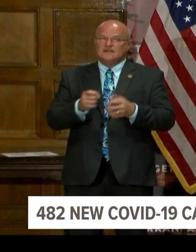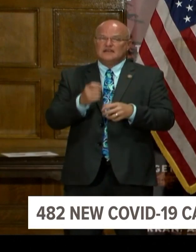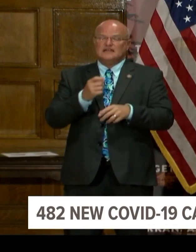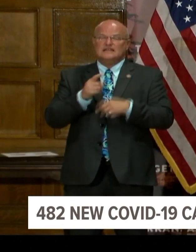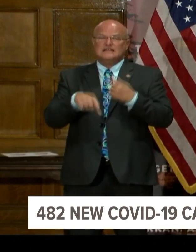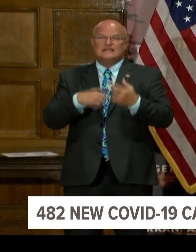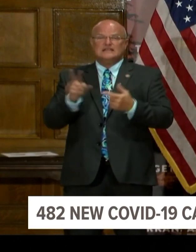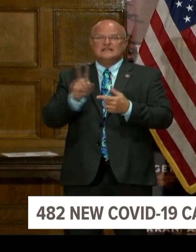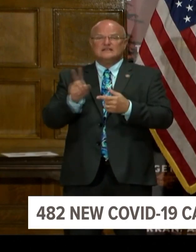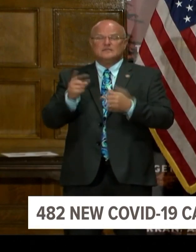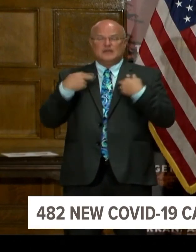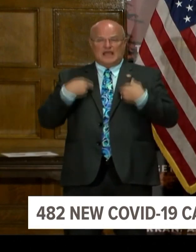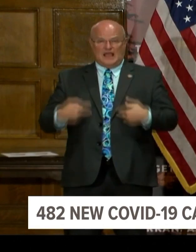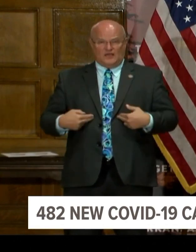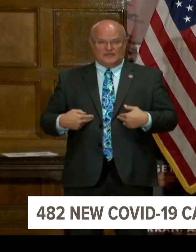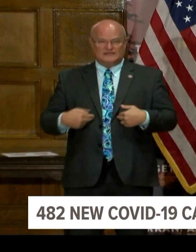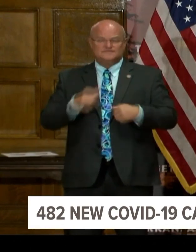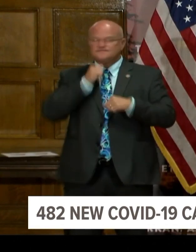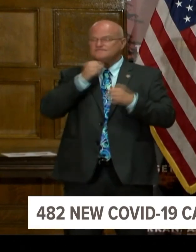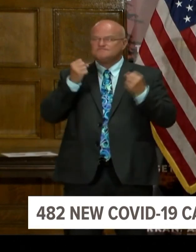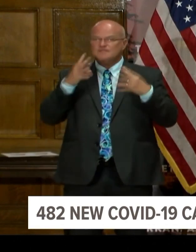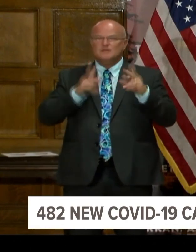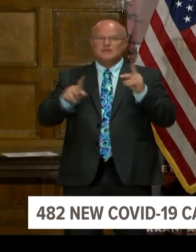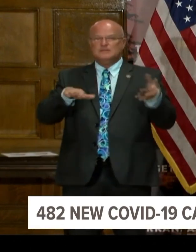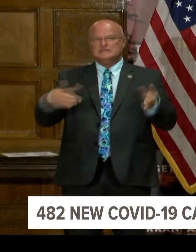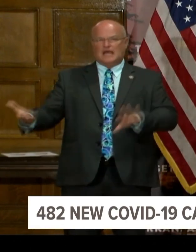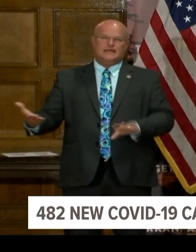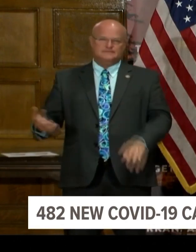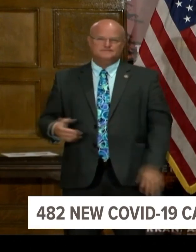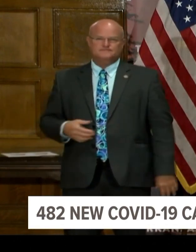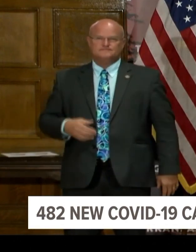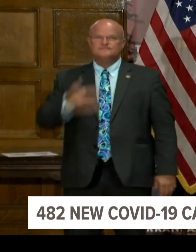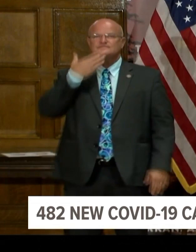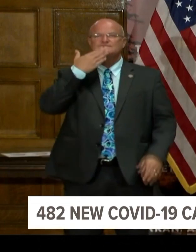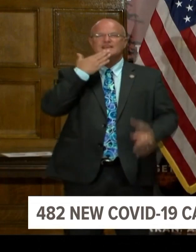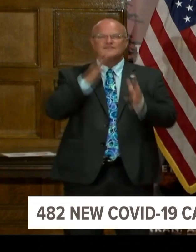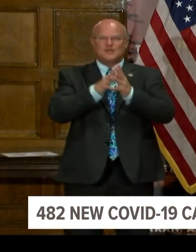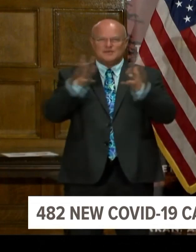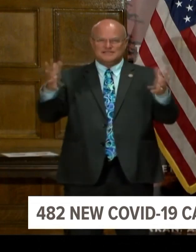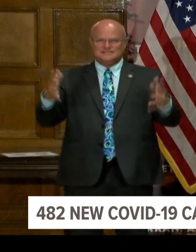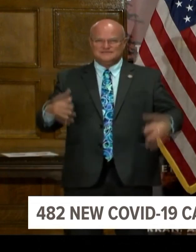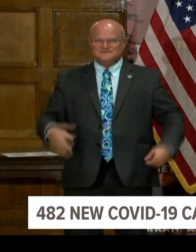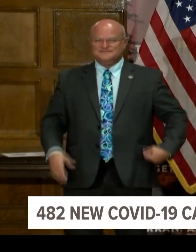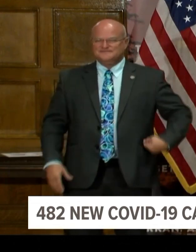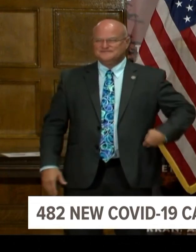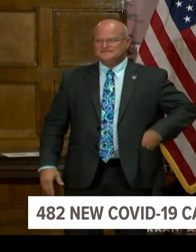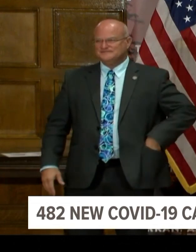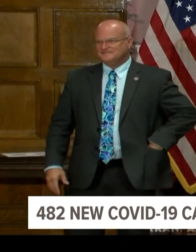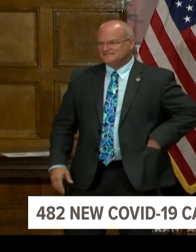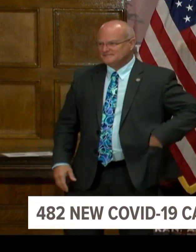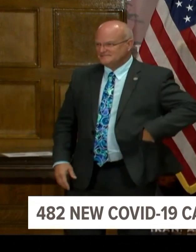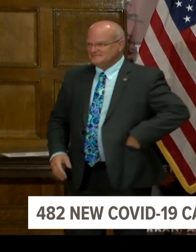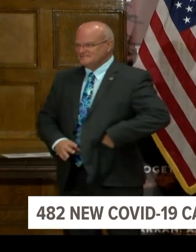where everybody is healthy and we don't have as many people dying. Thank you all very much.